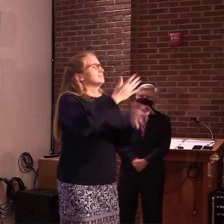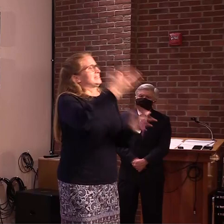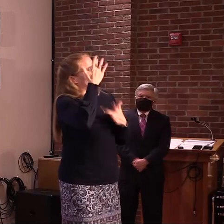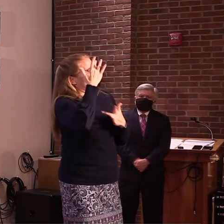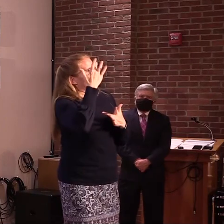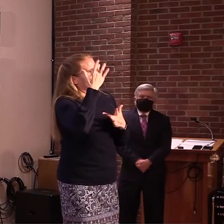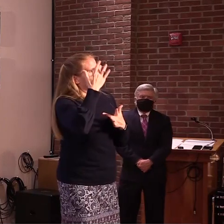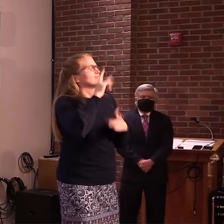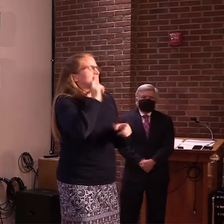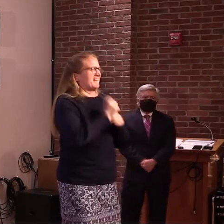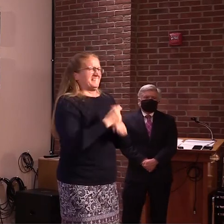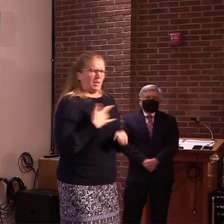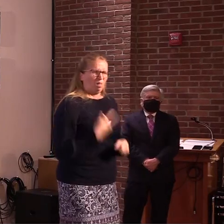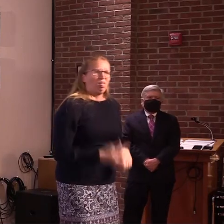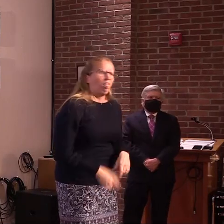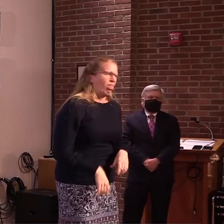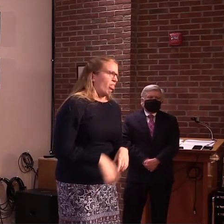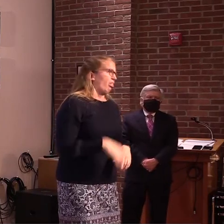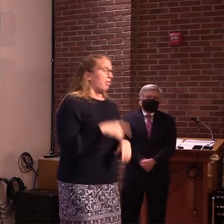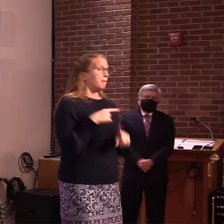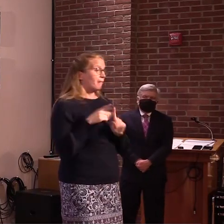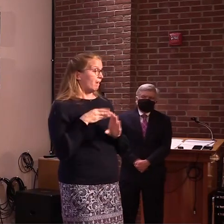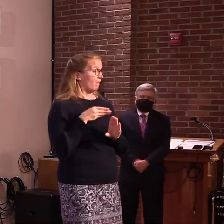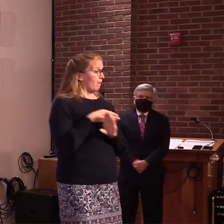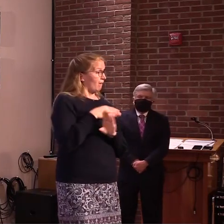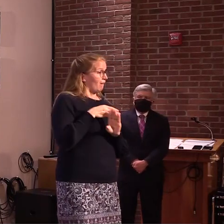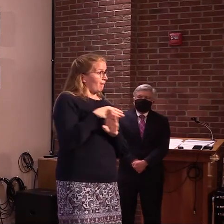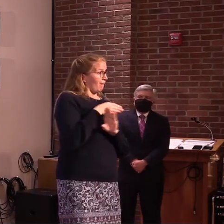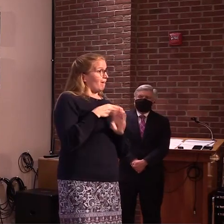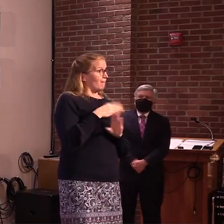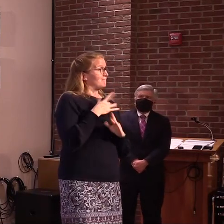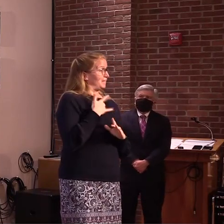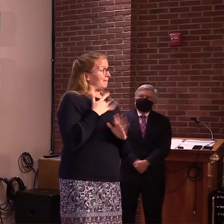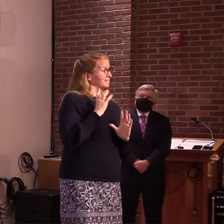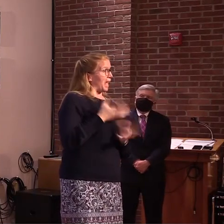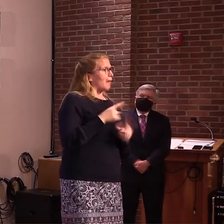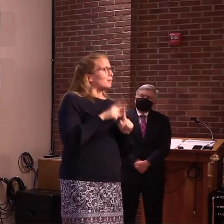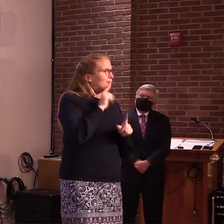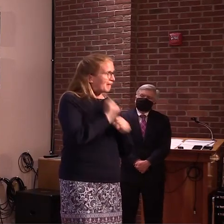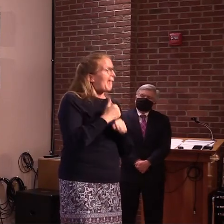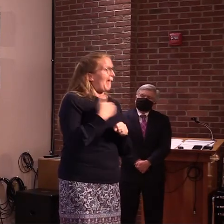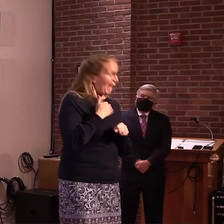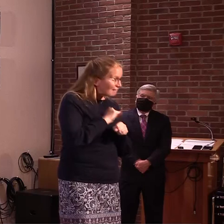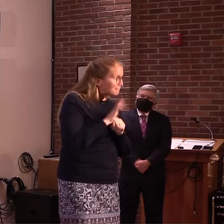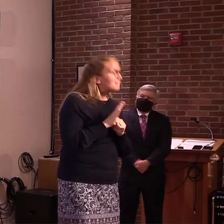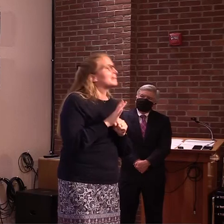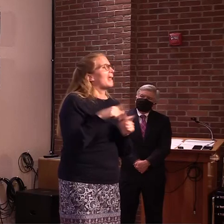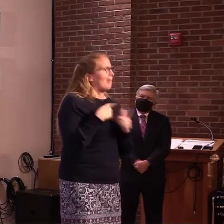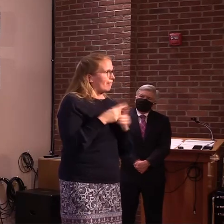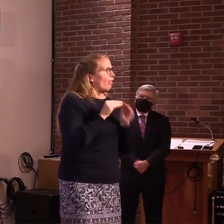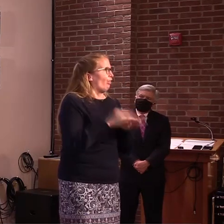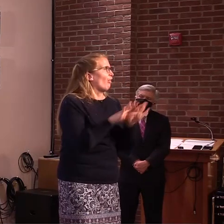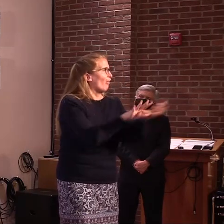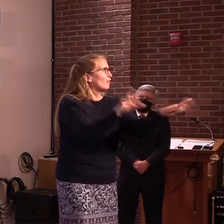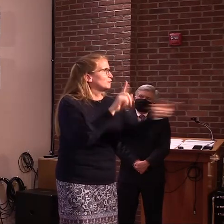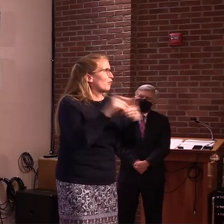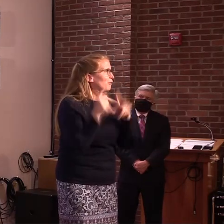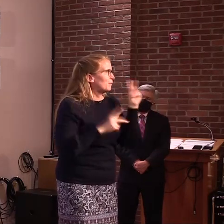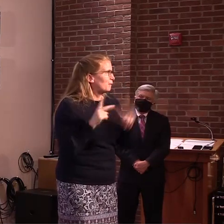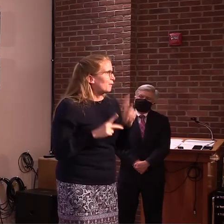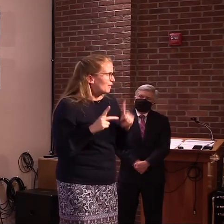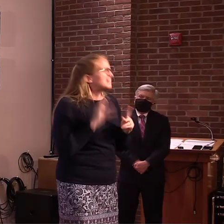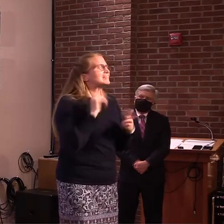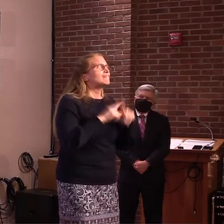exhibiting symptoms during that period. And then a newer term has been introduced, posse symptomatic, which is